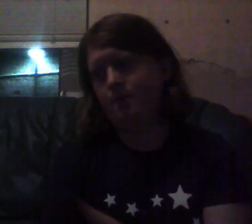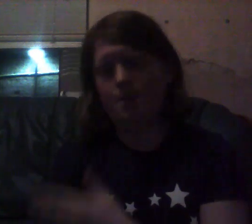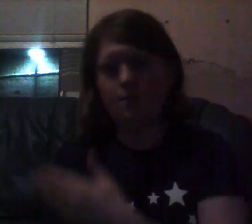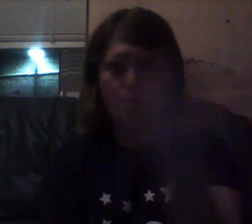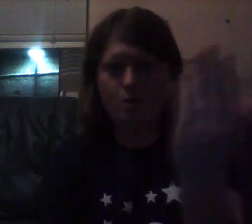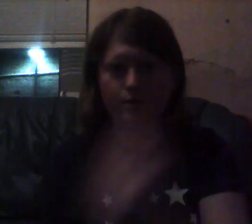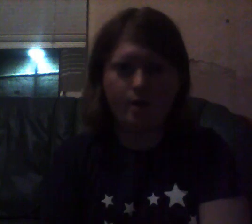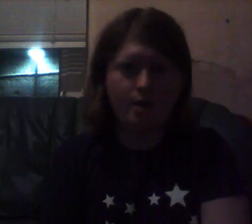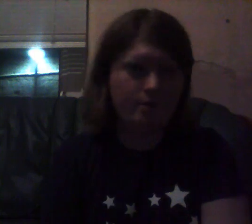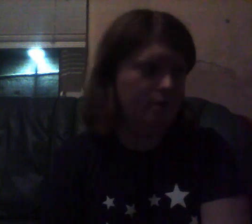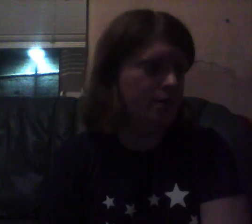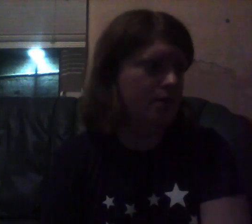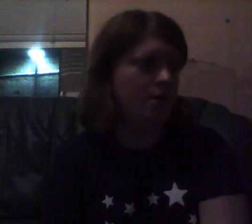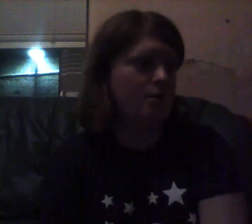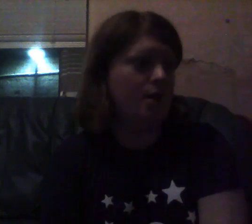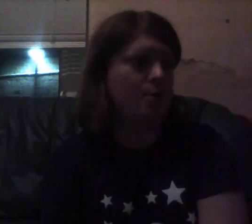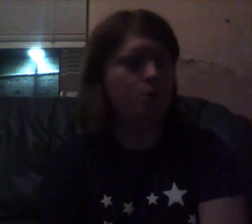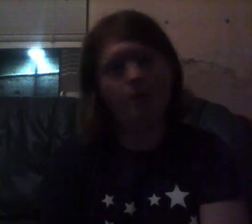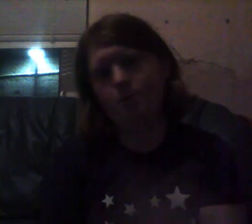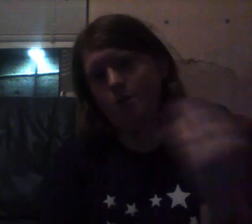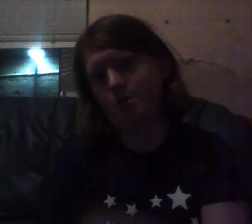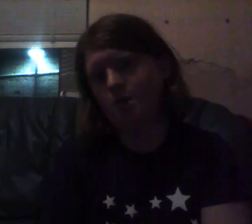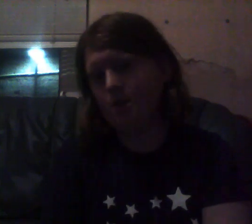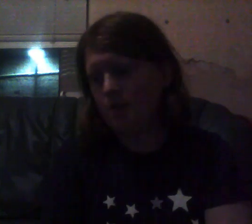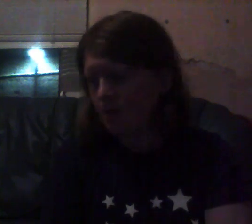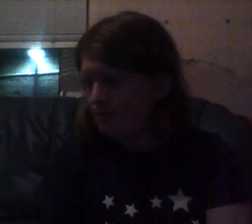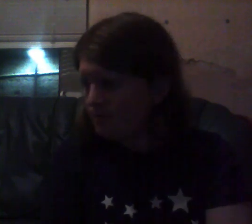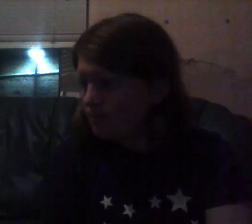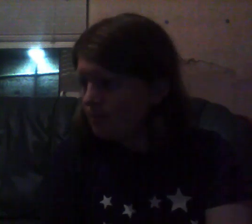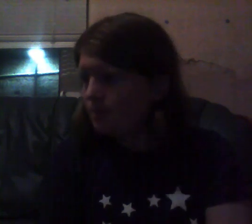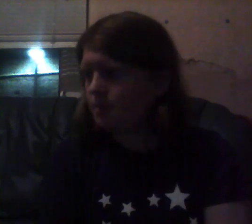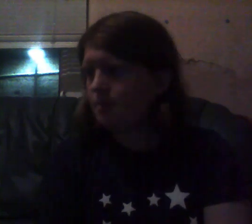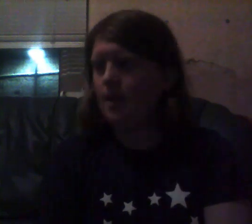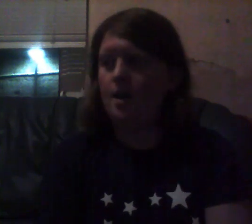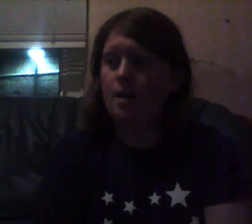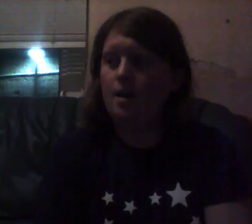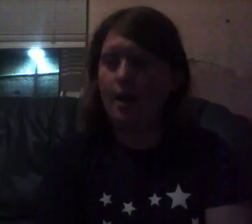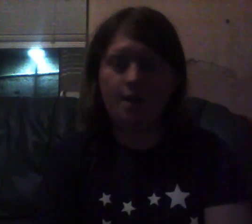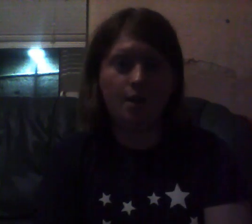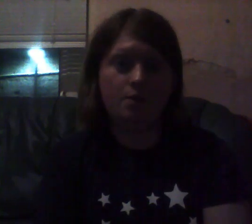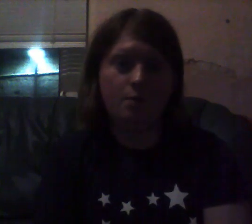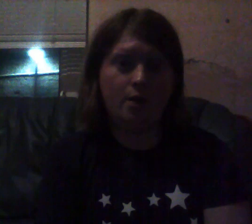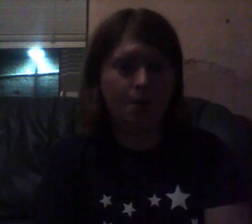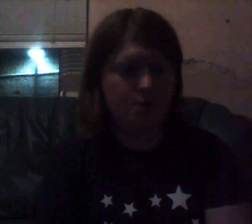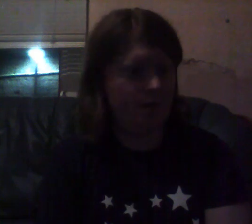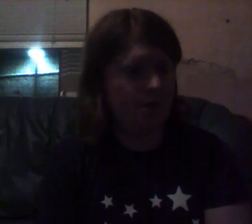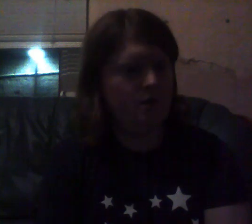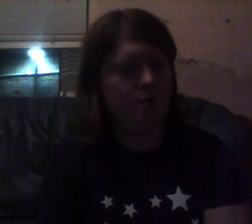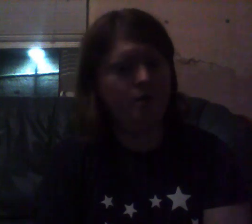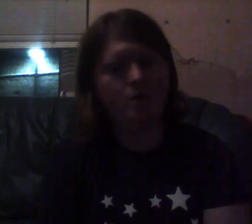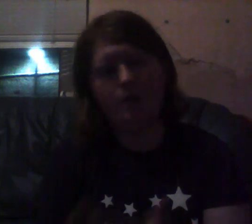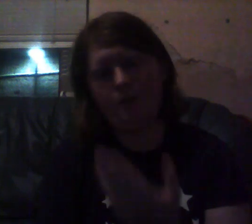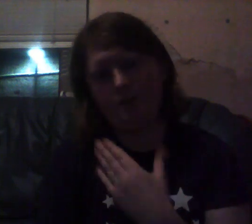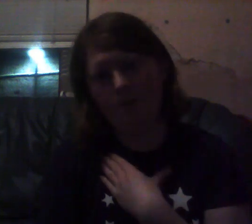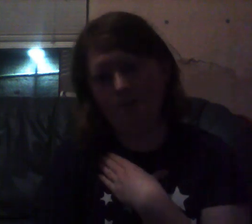this video everywhere, get more people watching. Any kind of support helps, so thank you for whatever